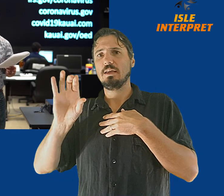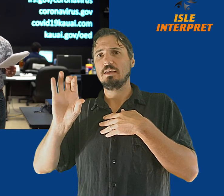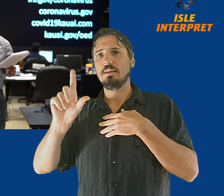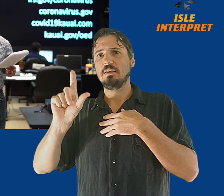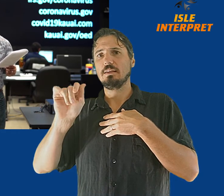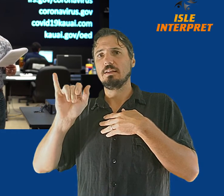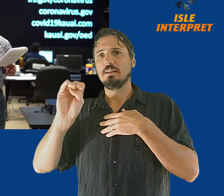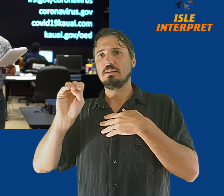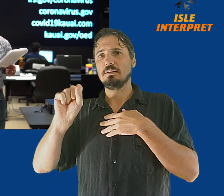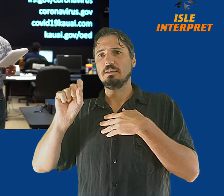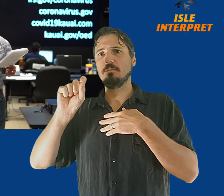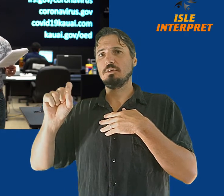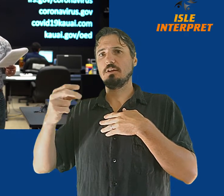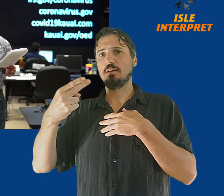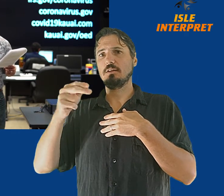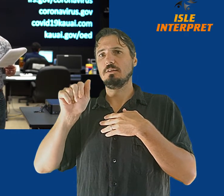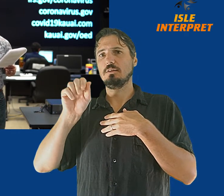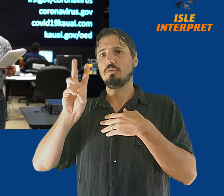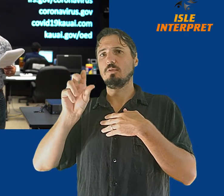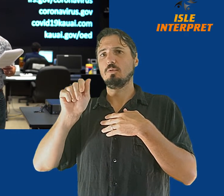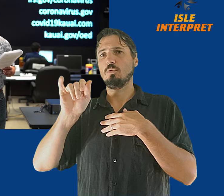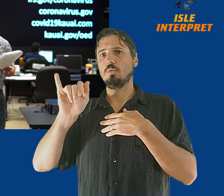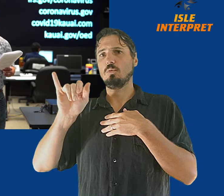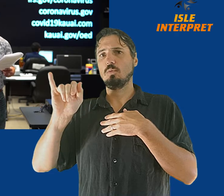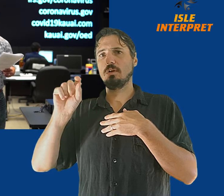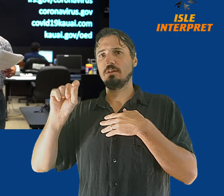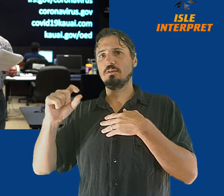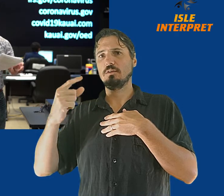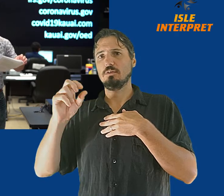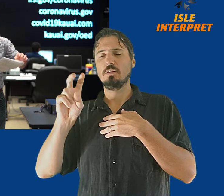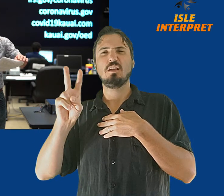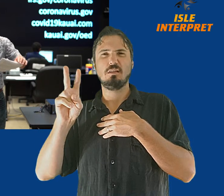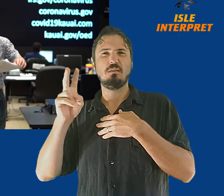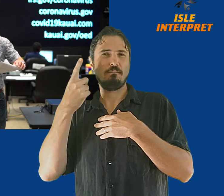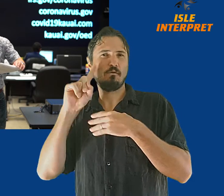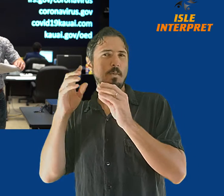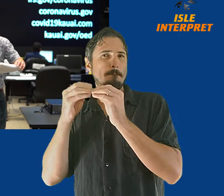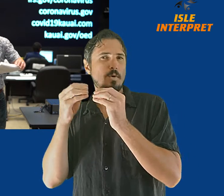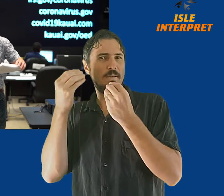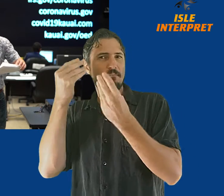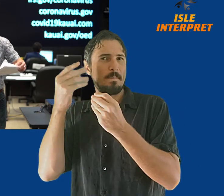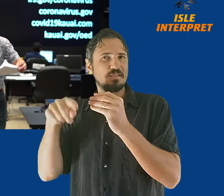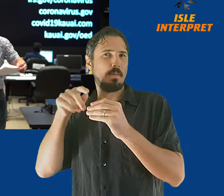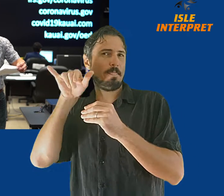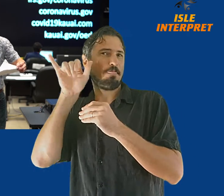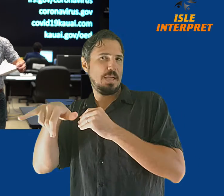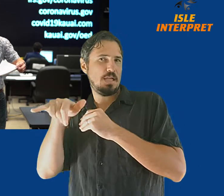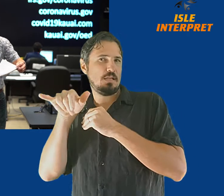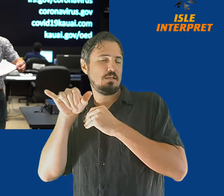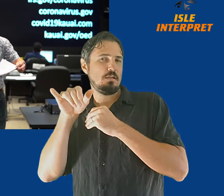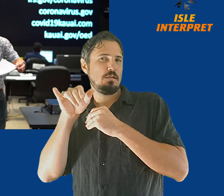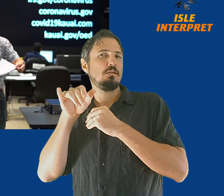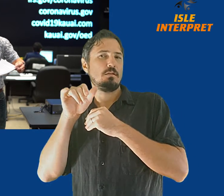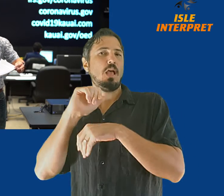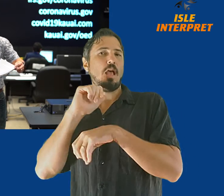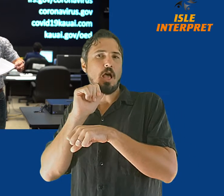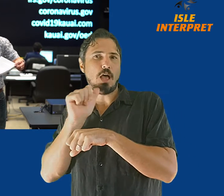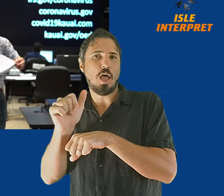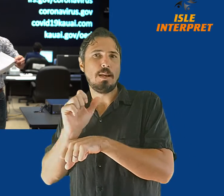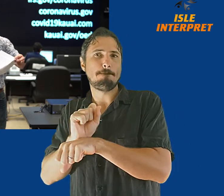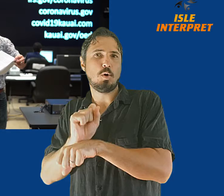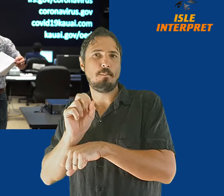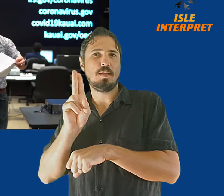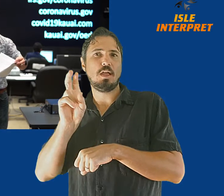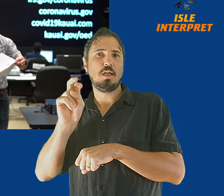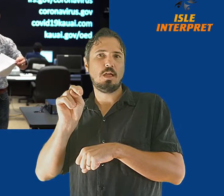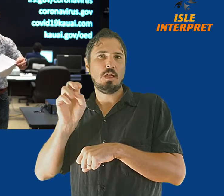uiclaims.hawaii.gov. With respect to our small businesses on island, the CARES Act temporarily expands eligibility for SBA